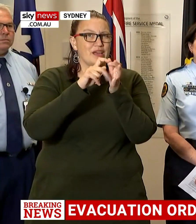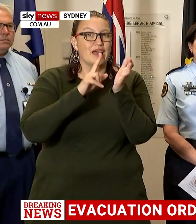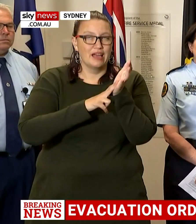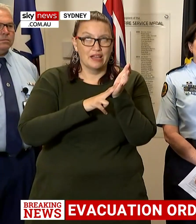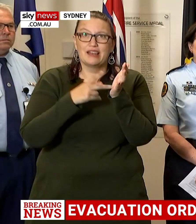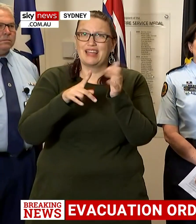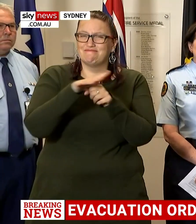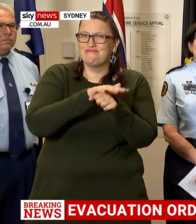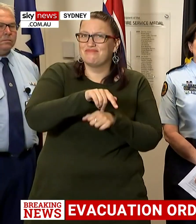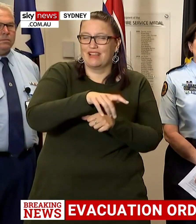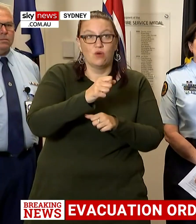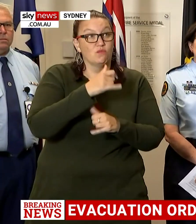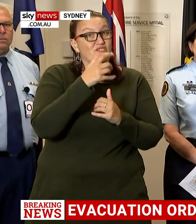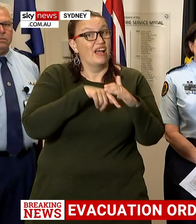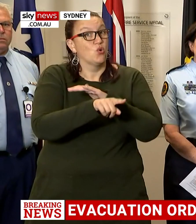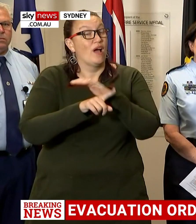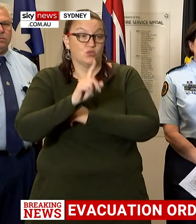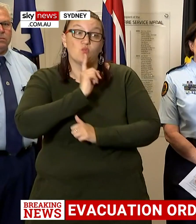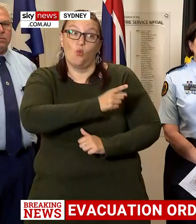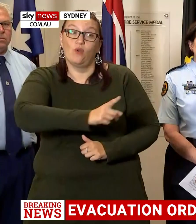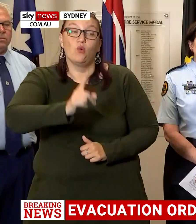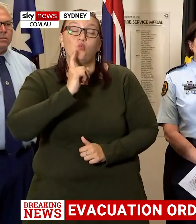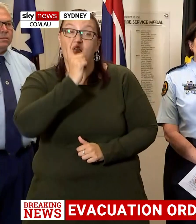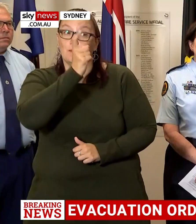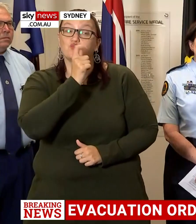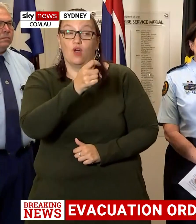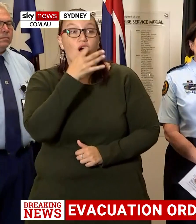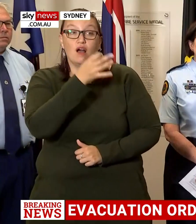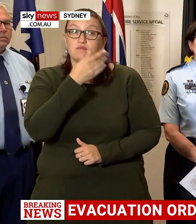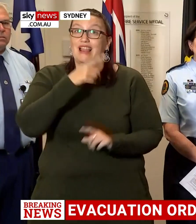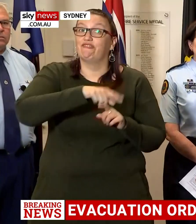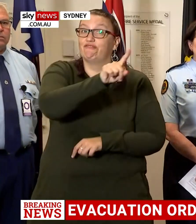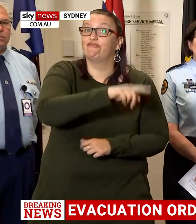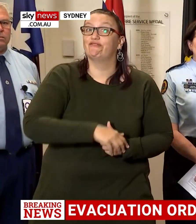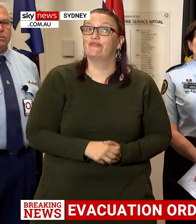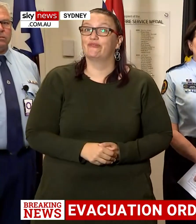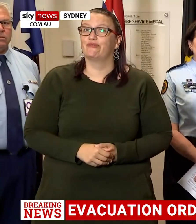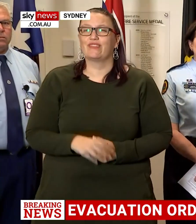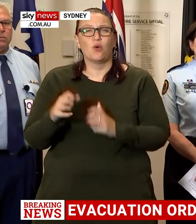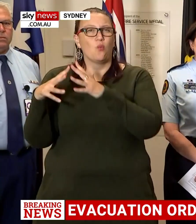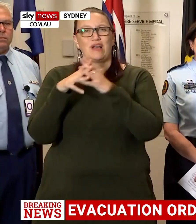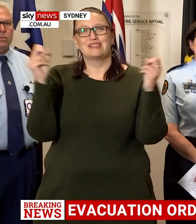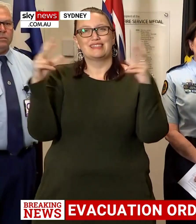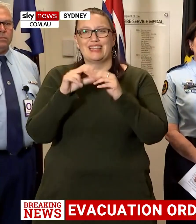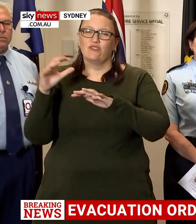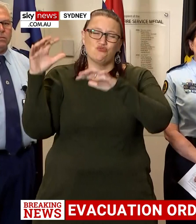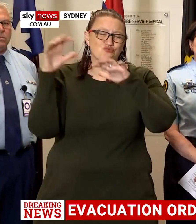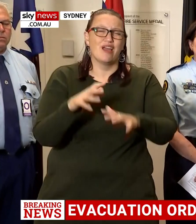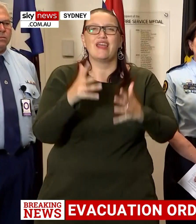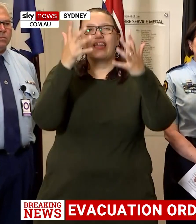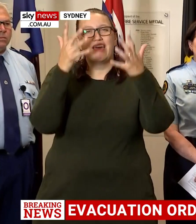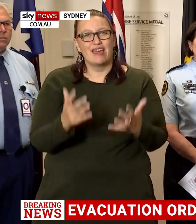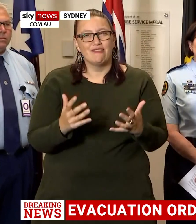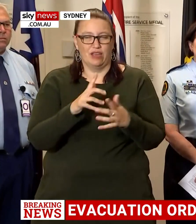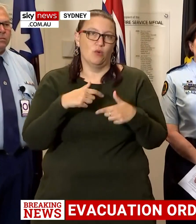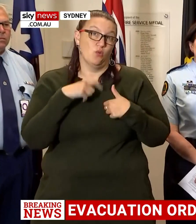of New South Wales is also an area of concern with heavy rainfall expected today. And we will be watching that as well.